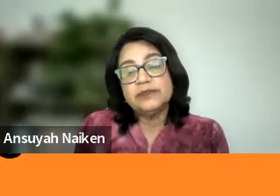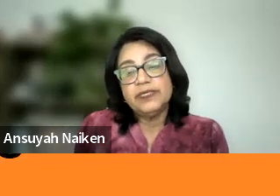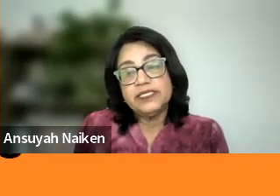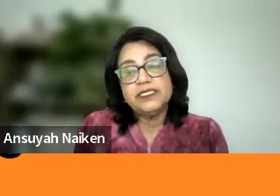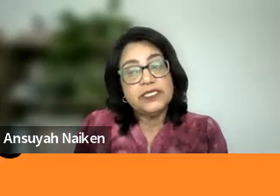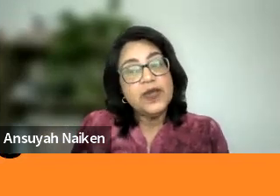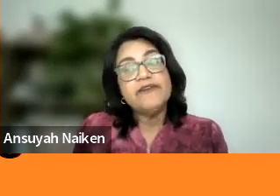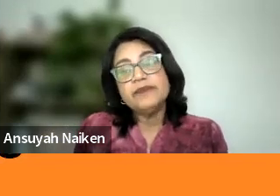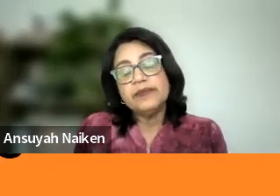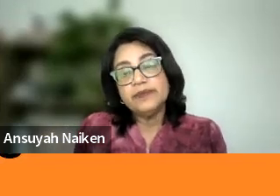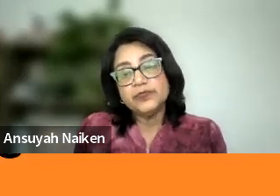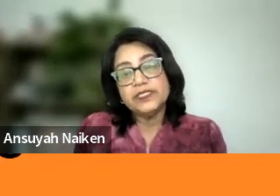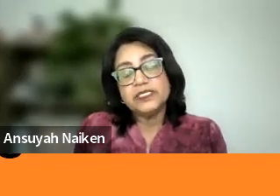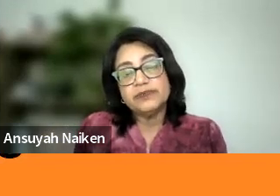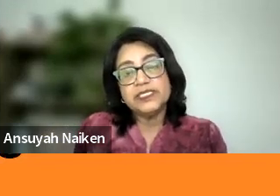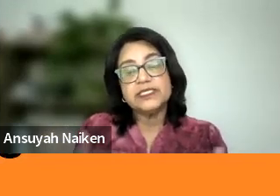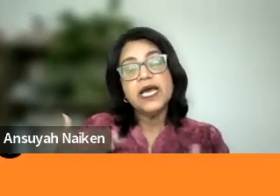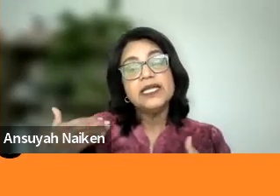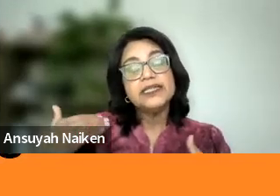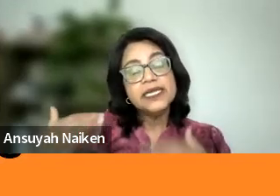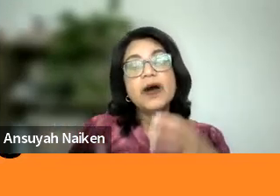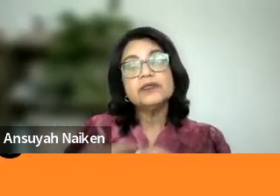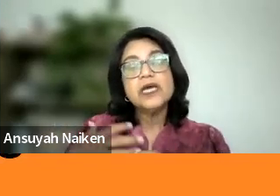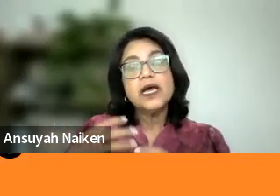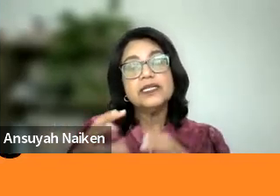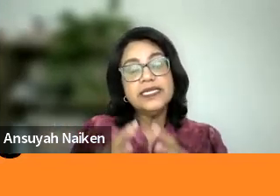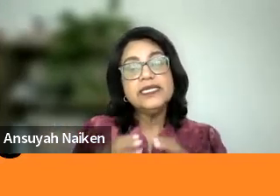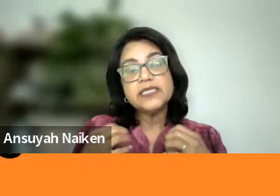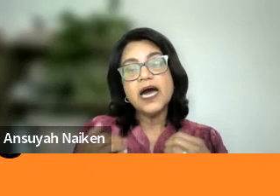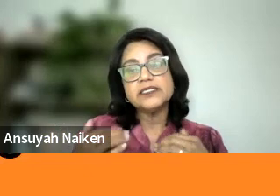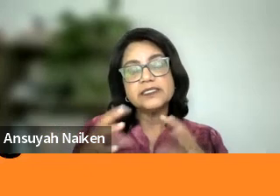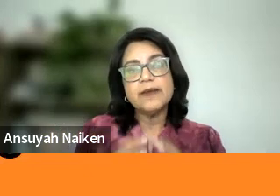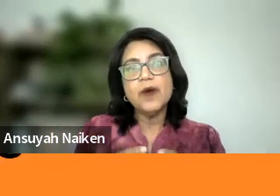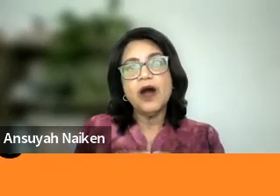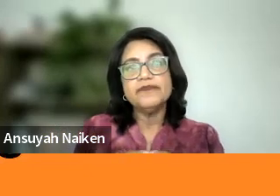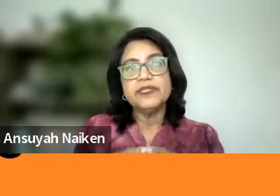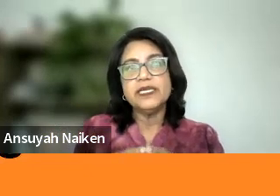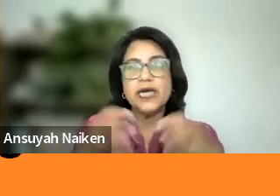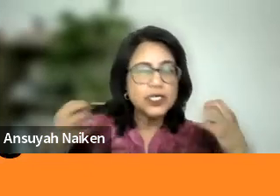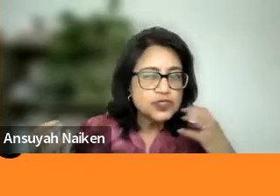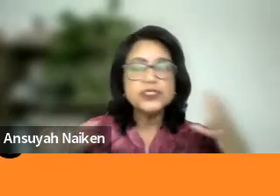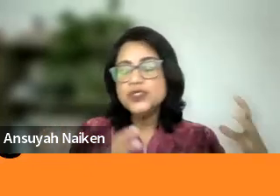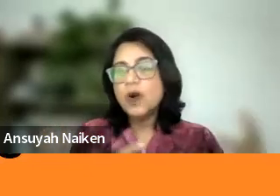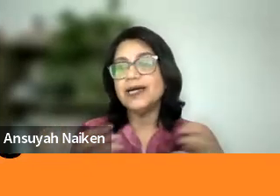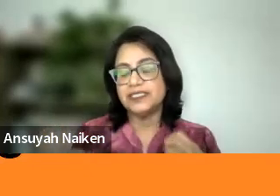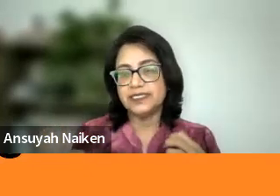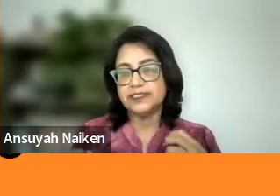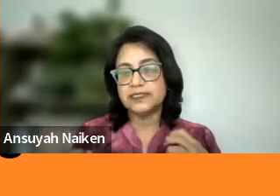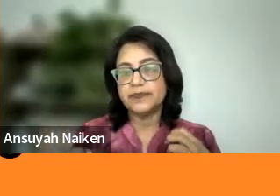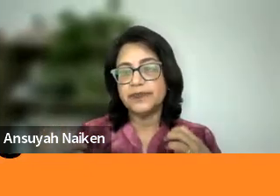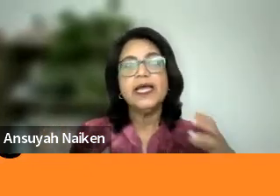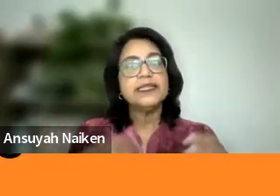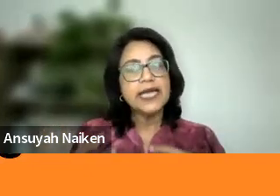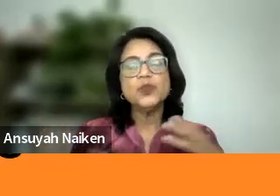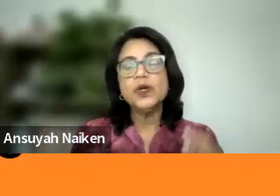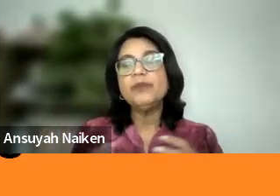have disabilities, that do have family members with disabilities. Think about these are some of the cultural